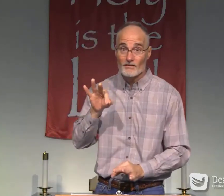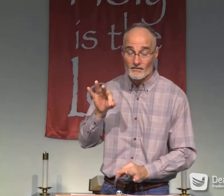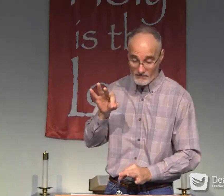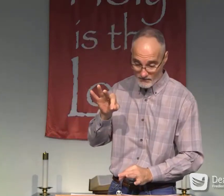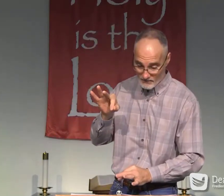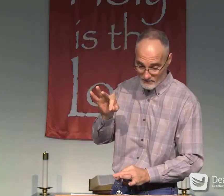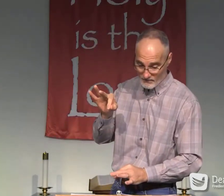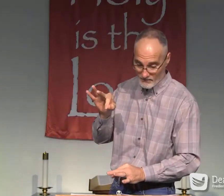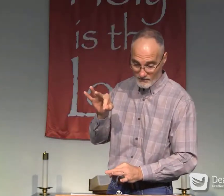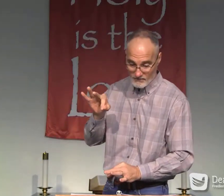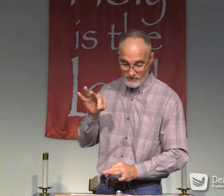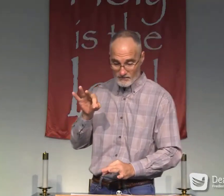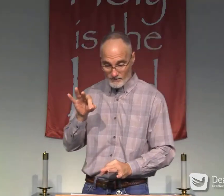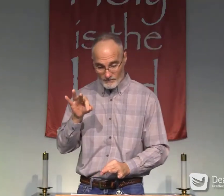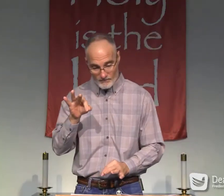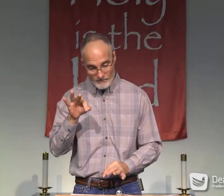Starving, spiritually speaking.